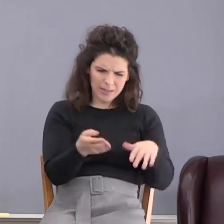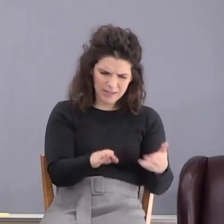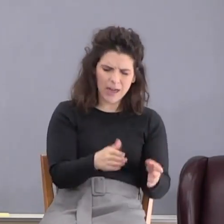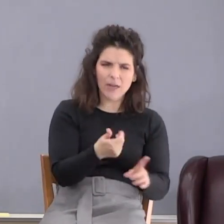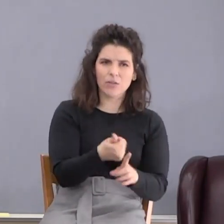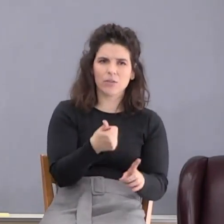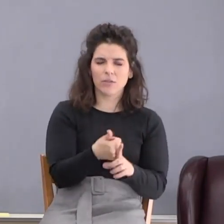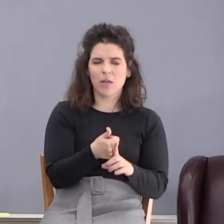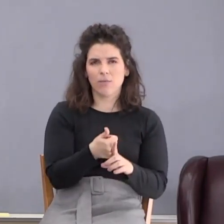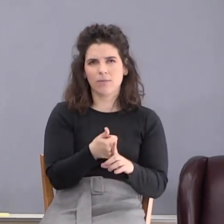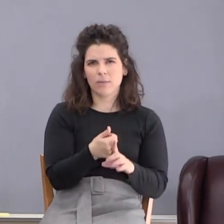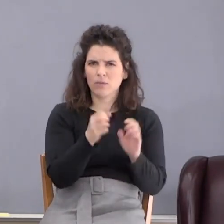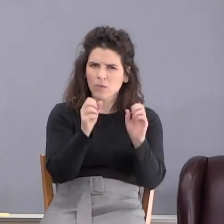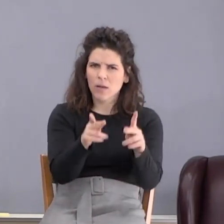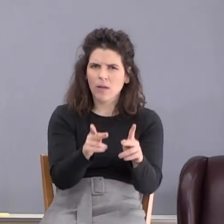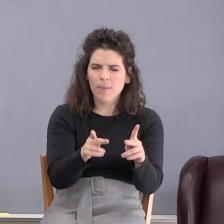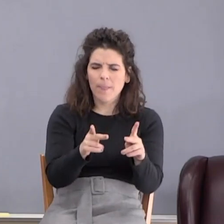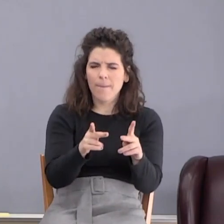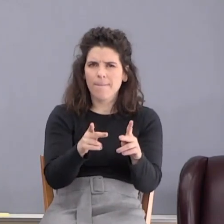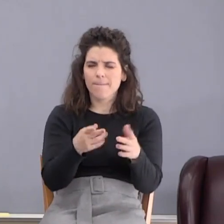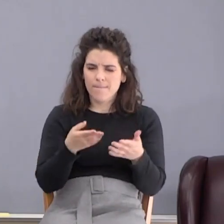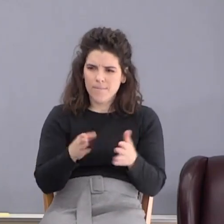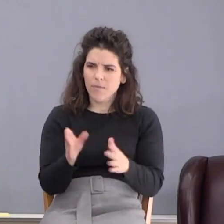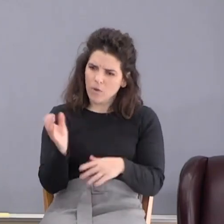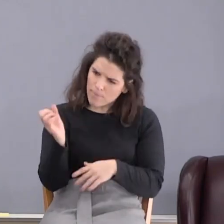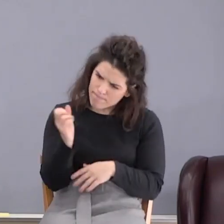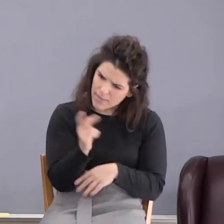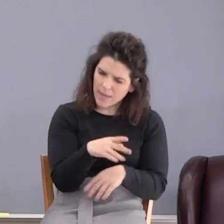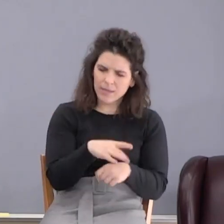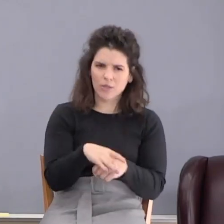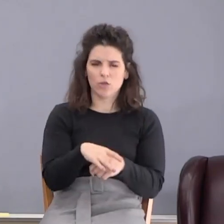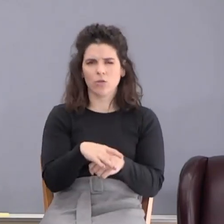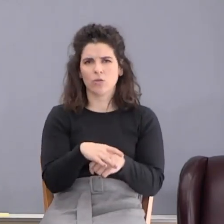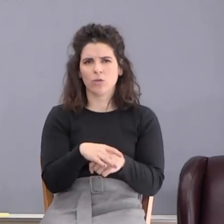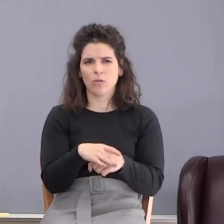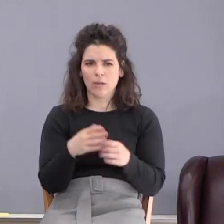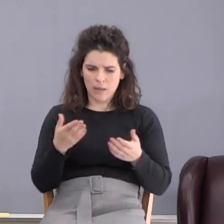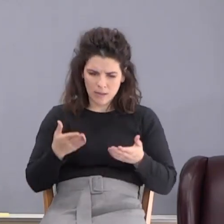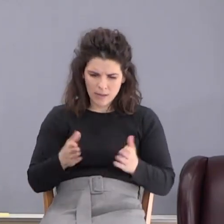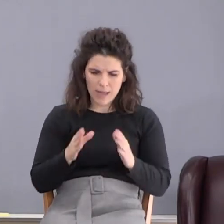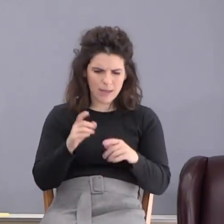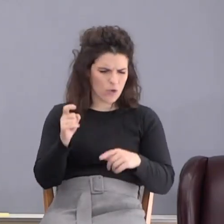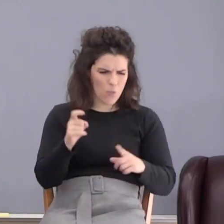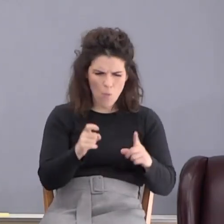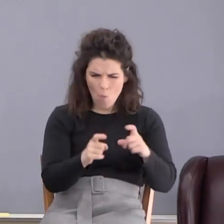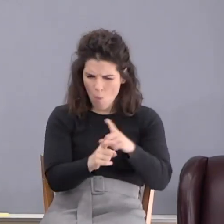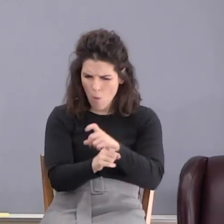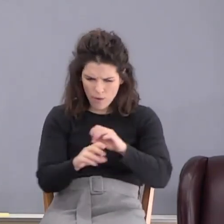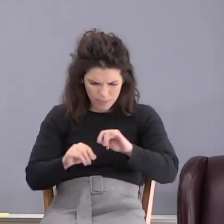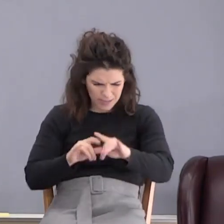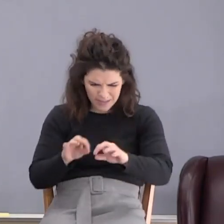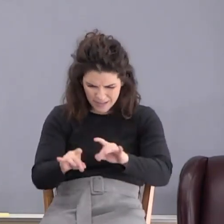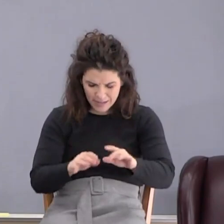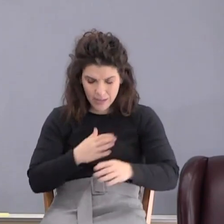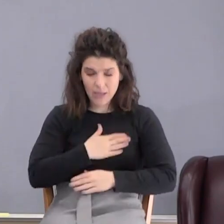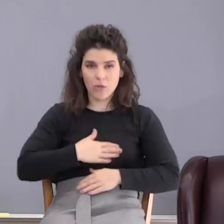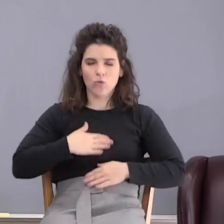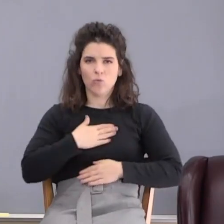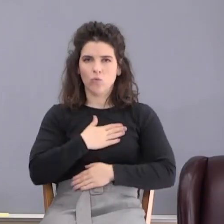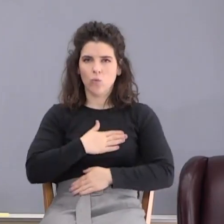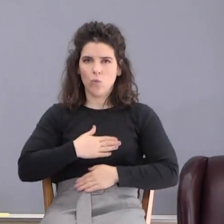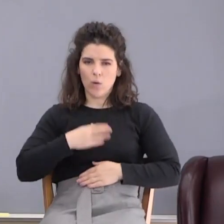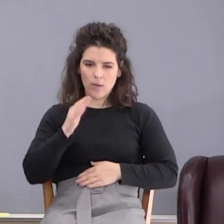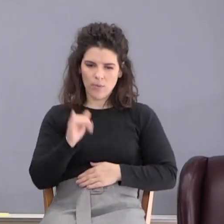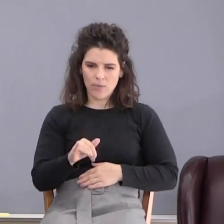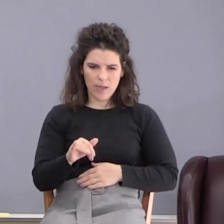unto itself. It's okay. Let it go back to the earth. Let the worms feast and enjoy